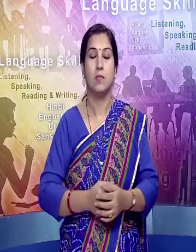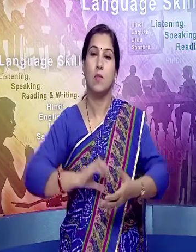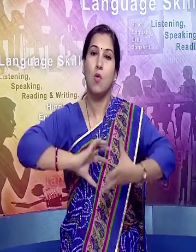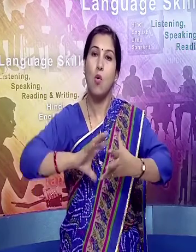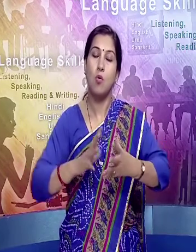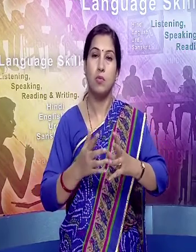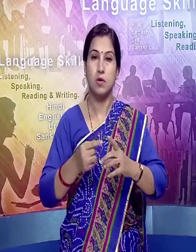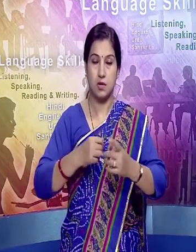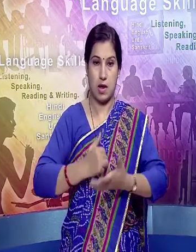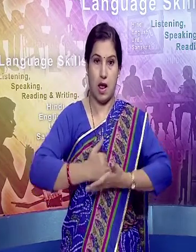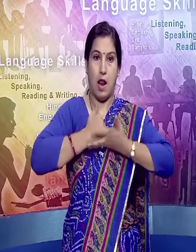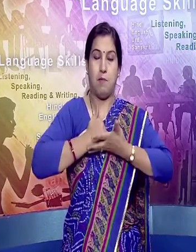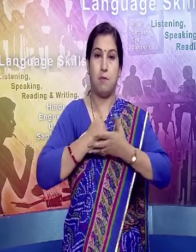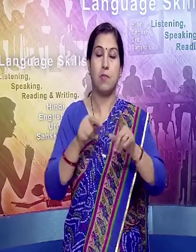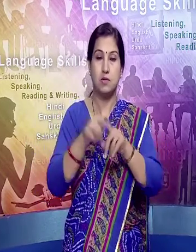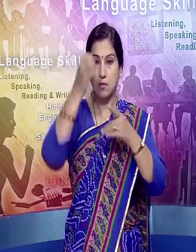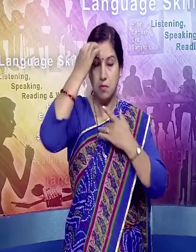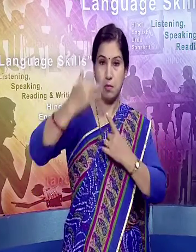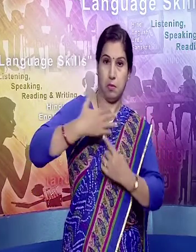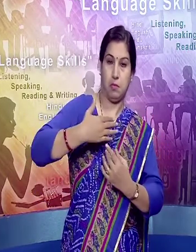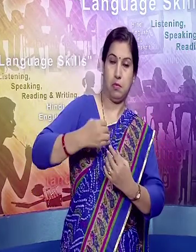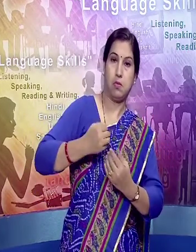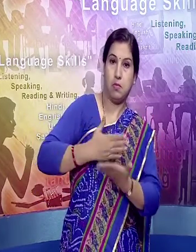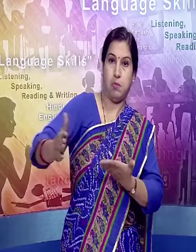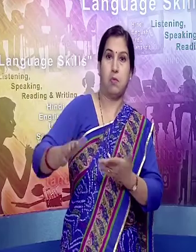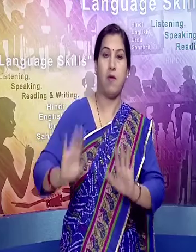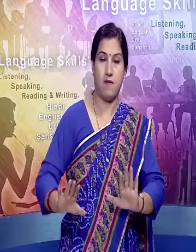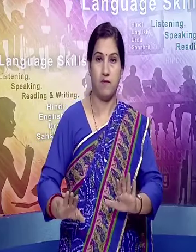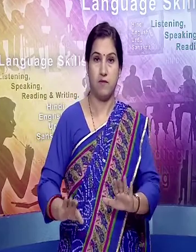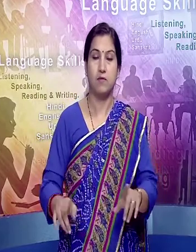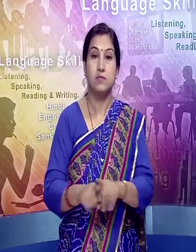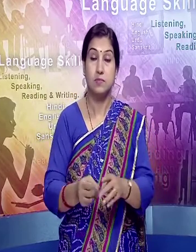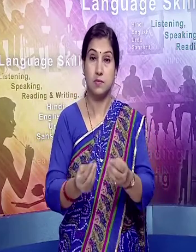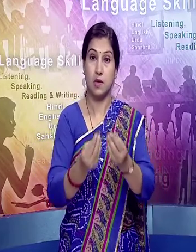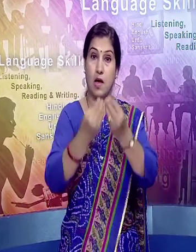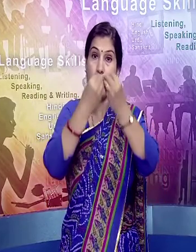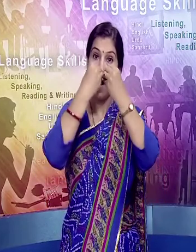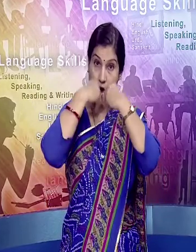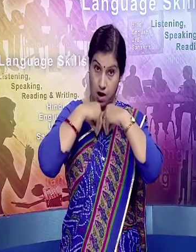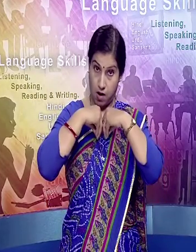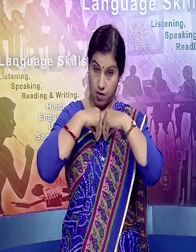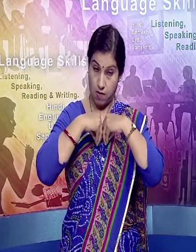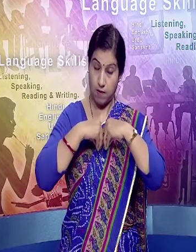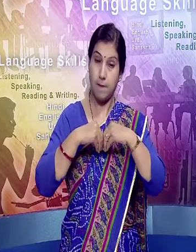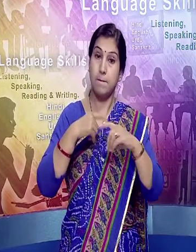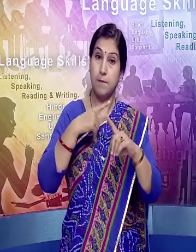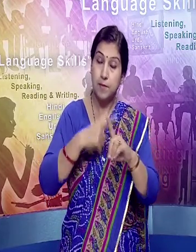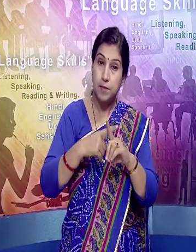Nutrition is a process of ingestion of food, that means eating the food, then its digestion of food, absorption of